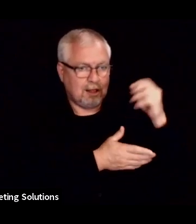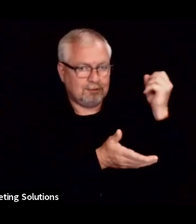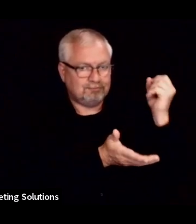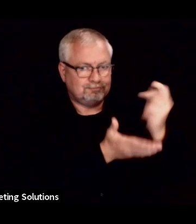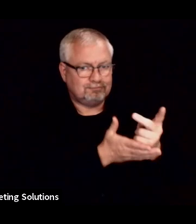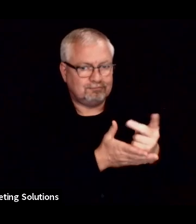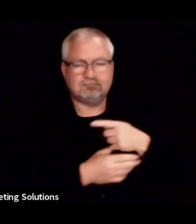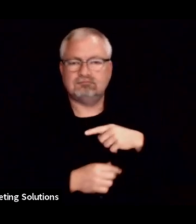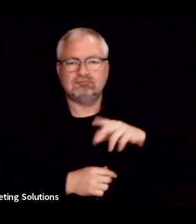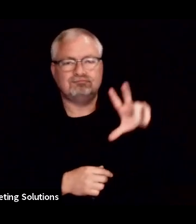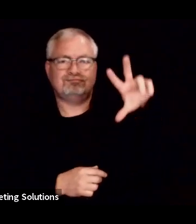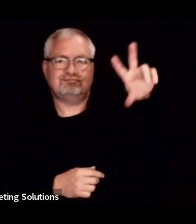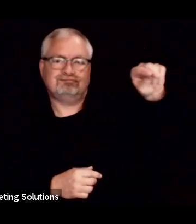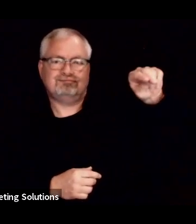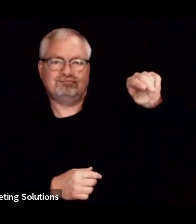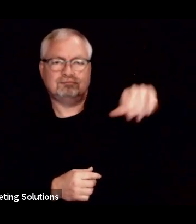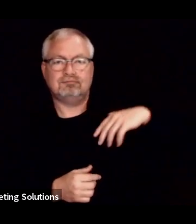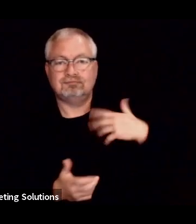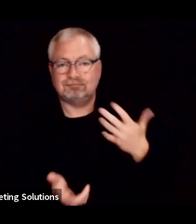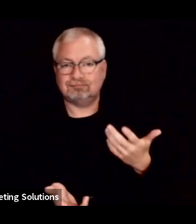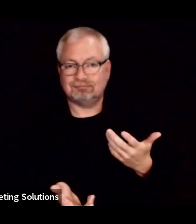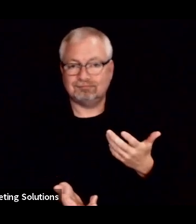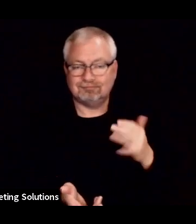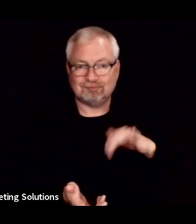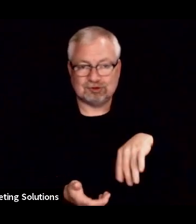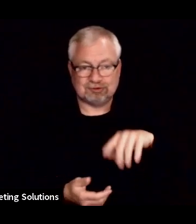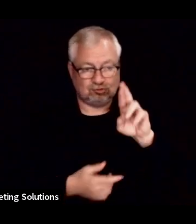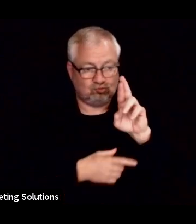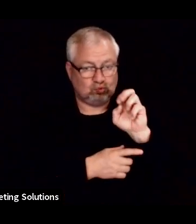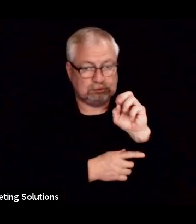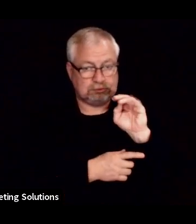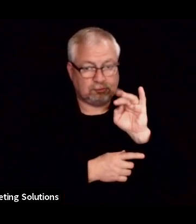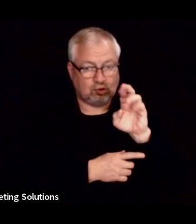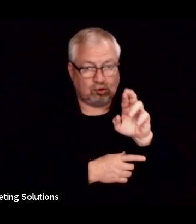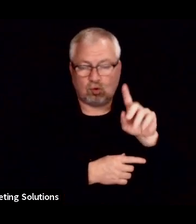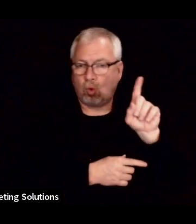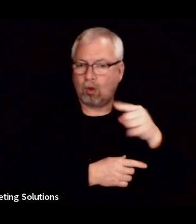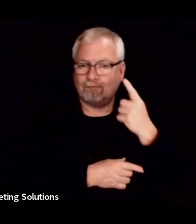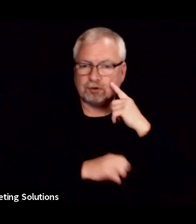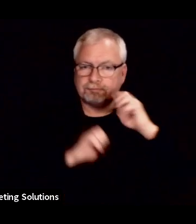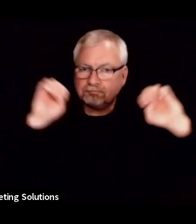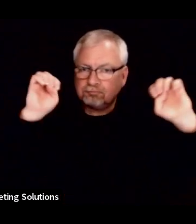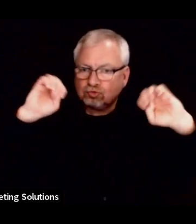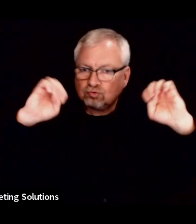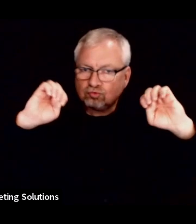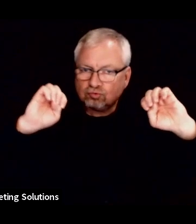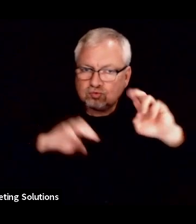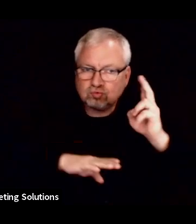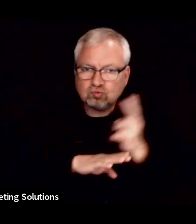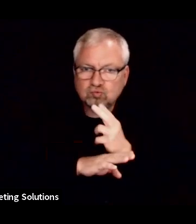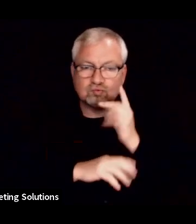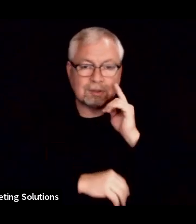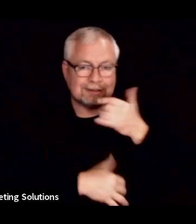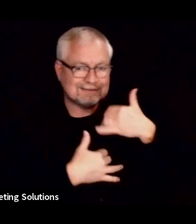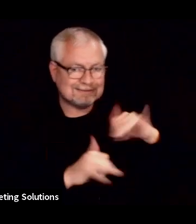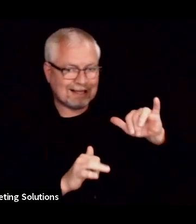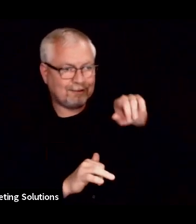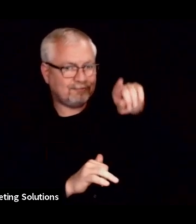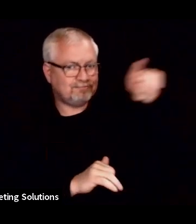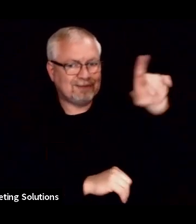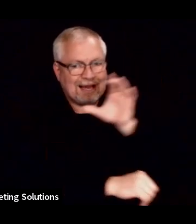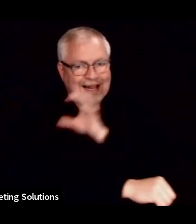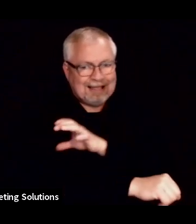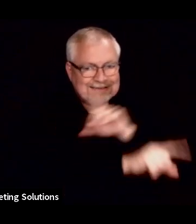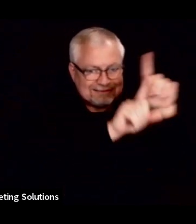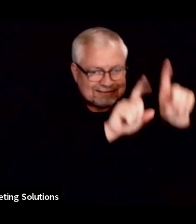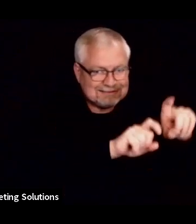emergency use authorization. And so when the clinician has a patient who meets the